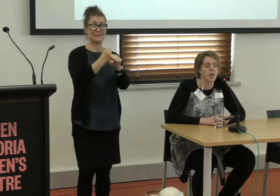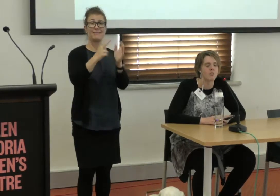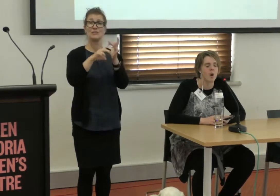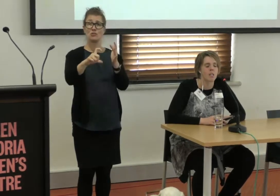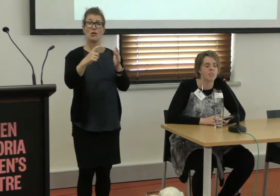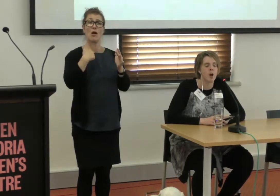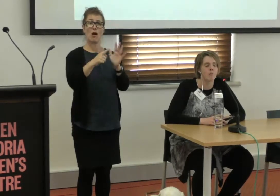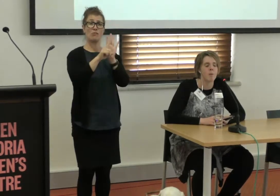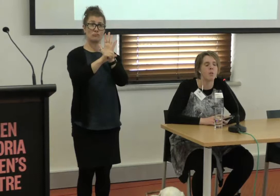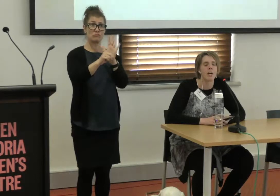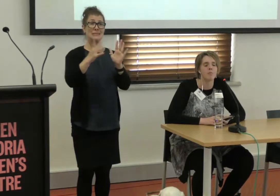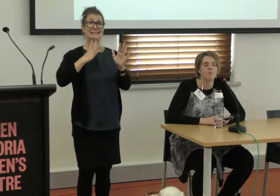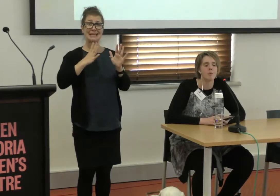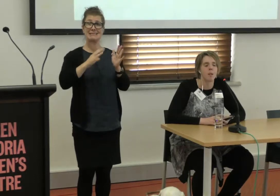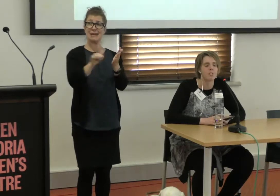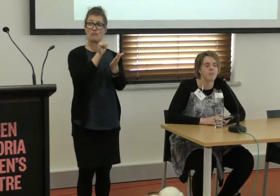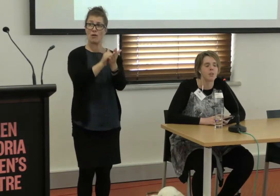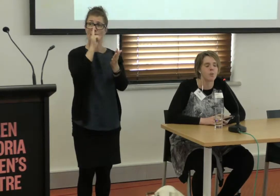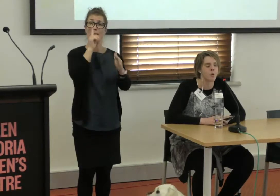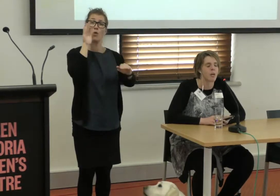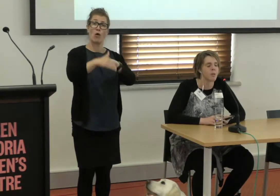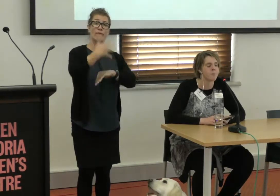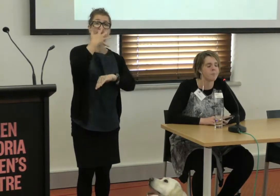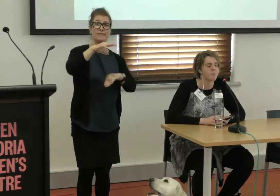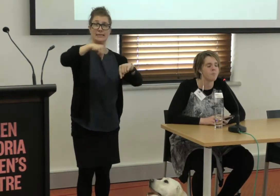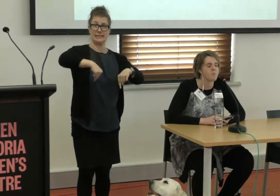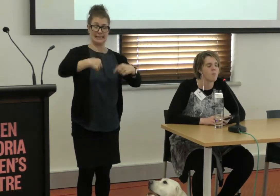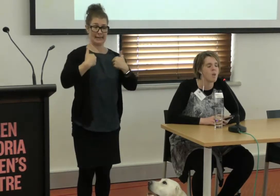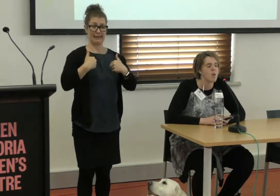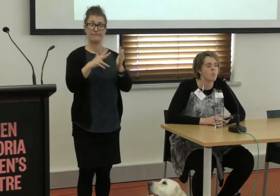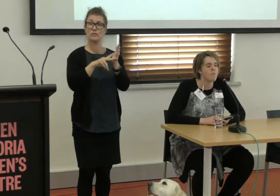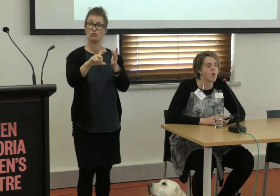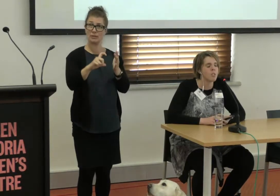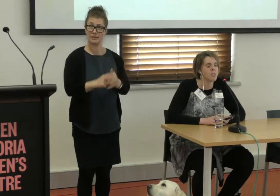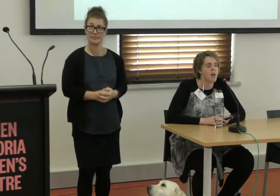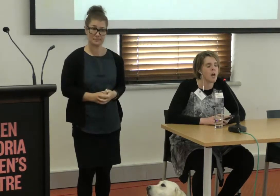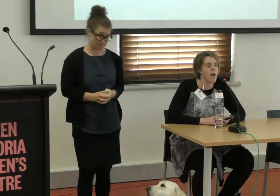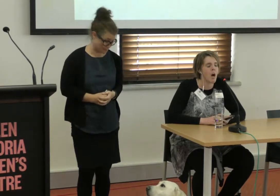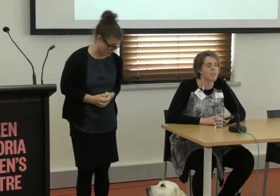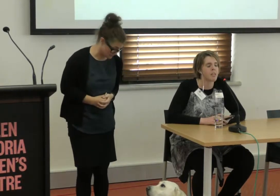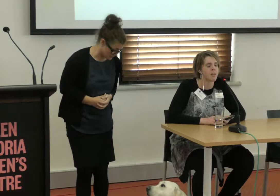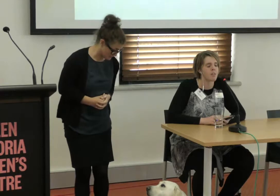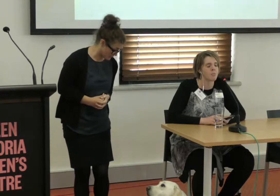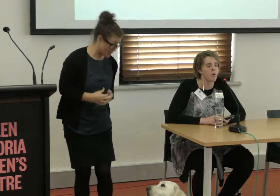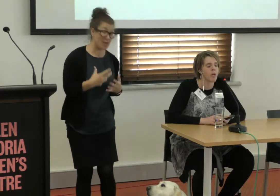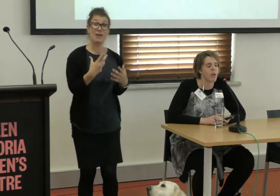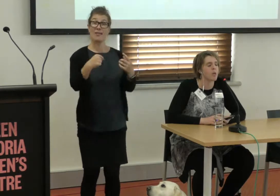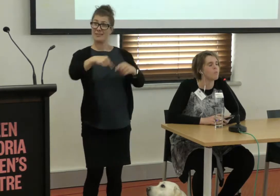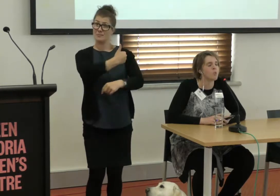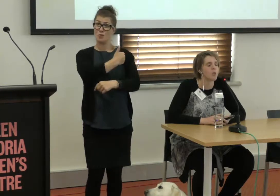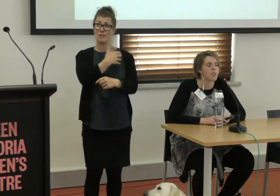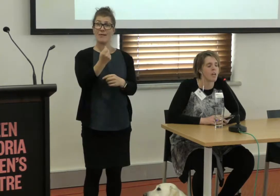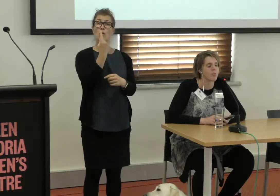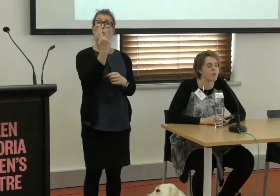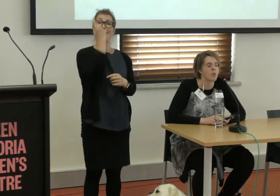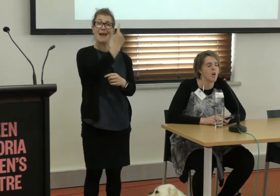needs and rights of people aged 50 plus in Victoria. We've got an hour together this morning and an awful